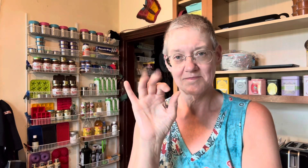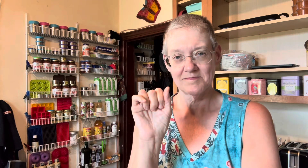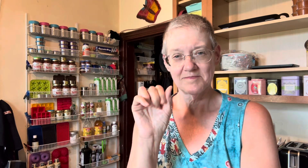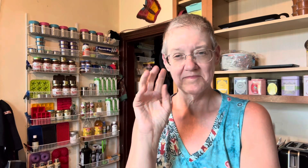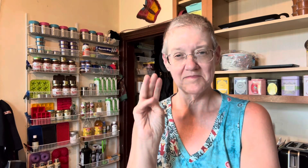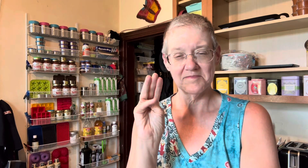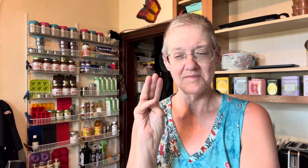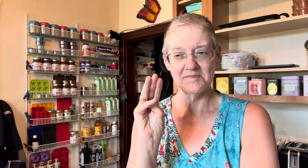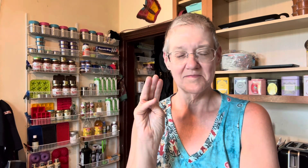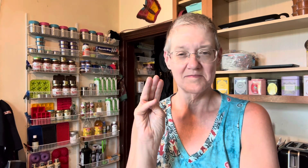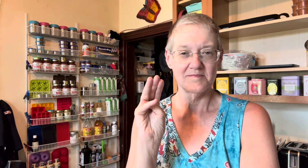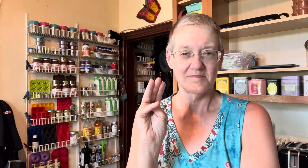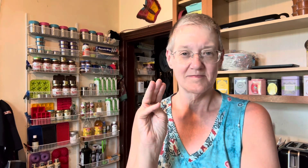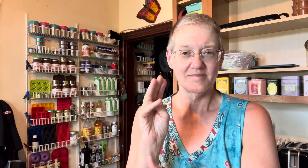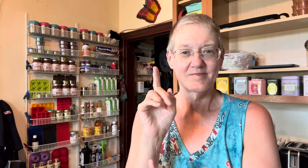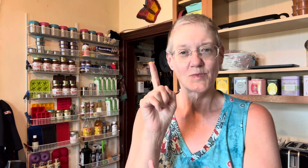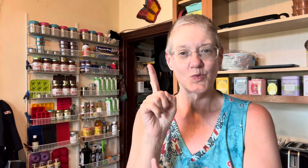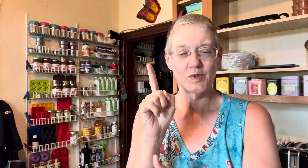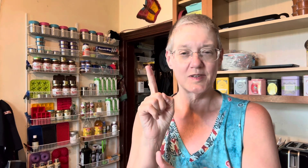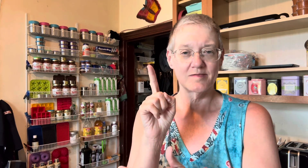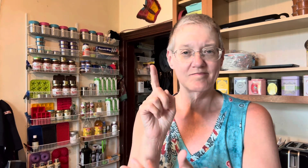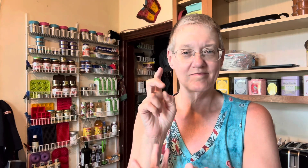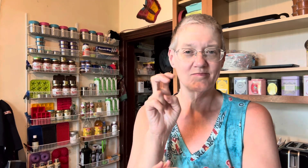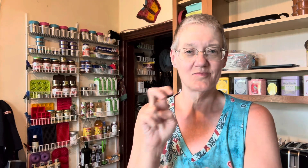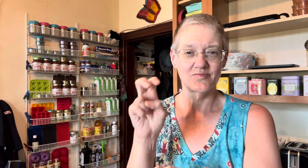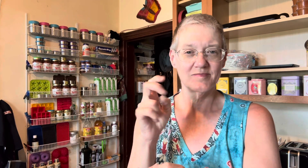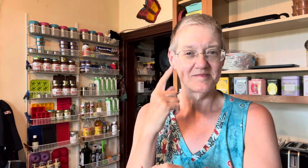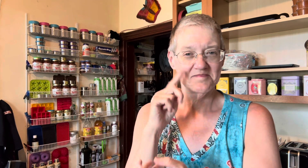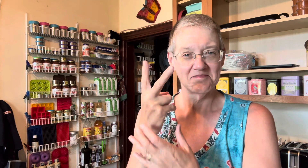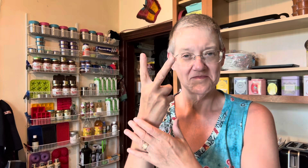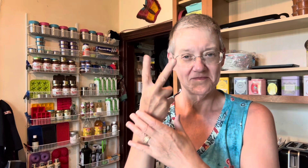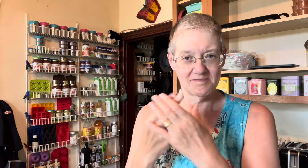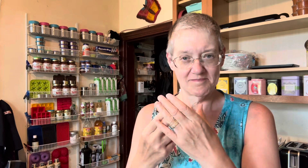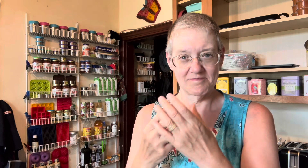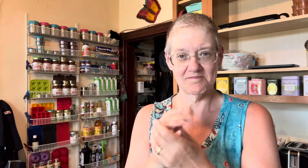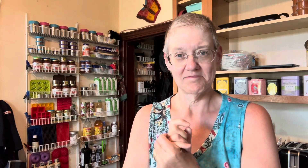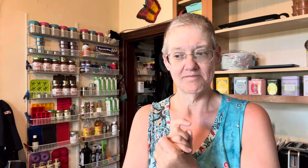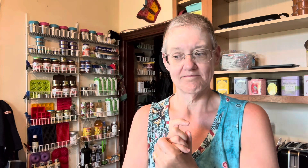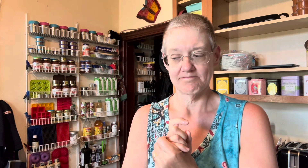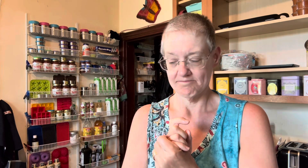drawn before 9 a.m. So 1 trip for 2 purposes.